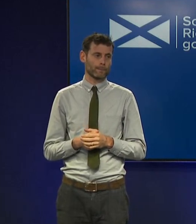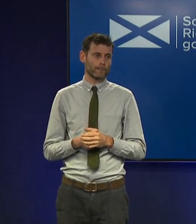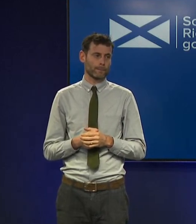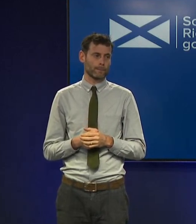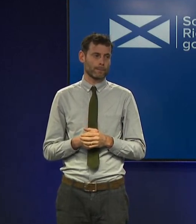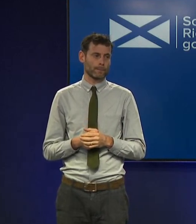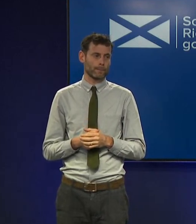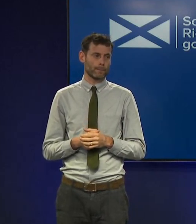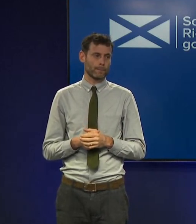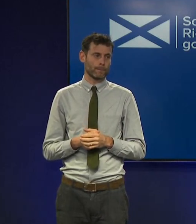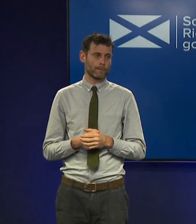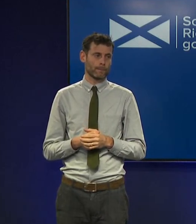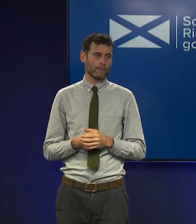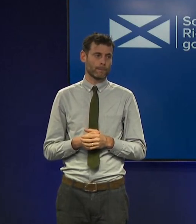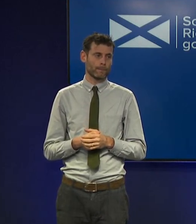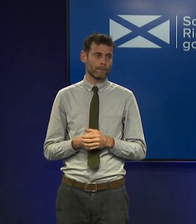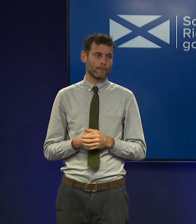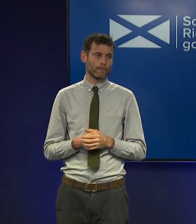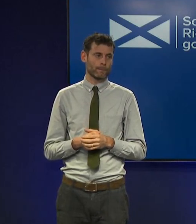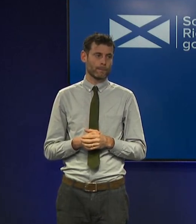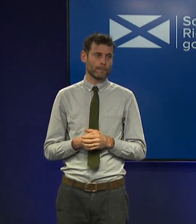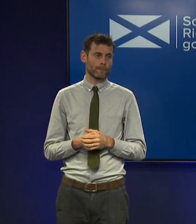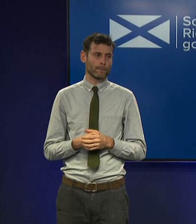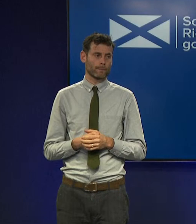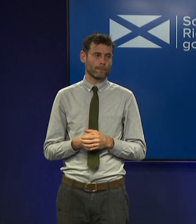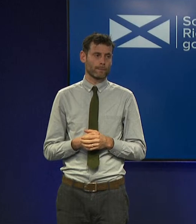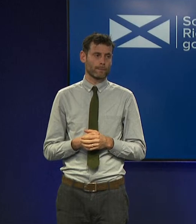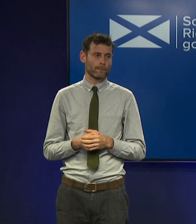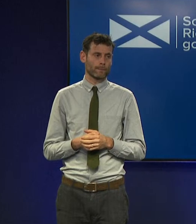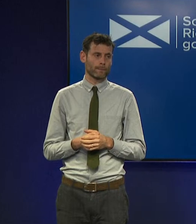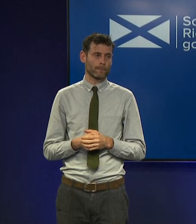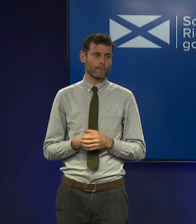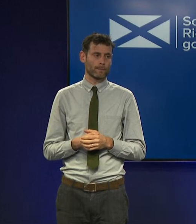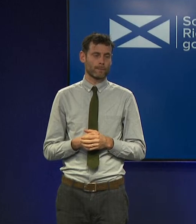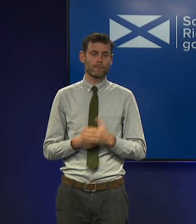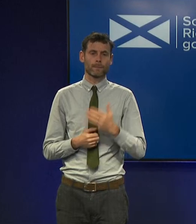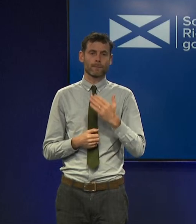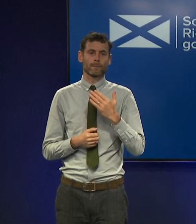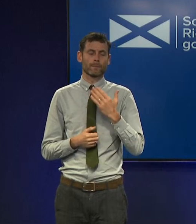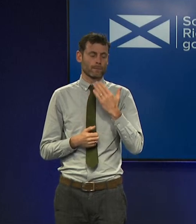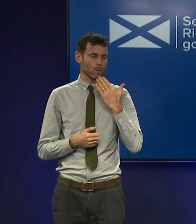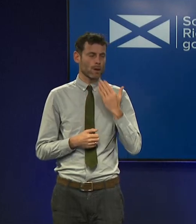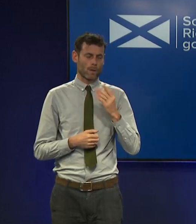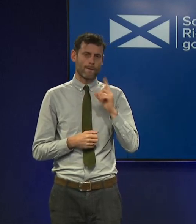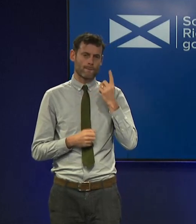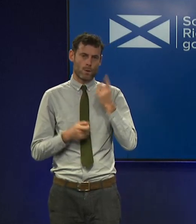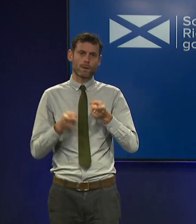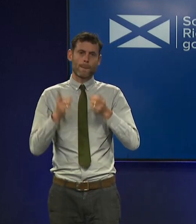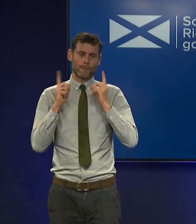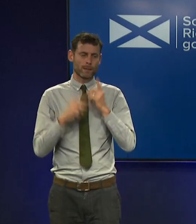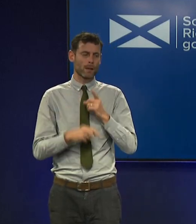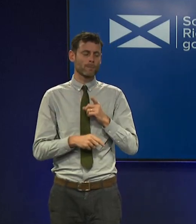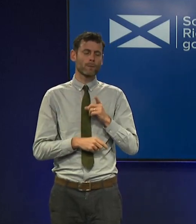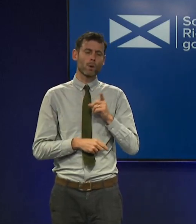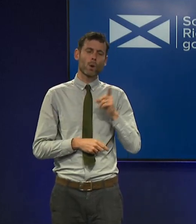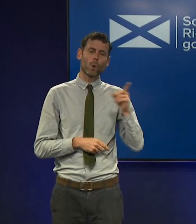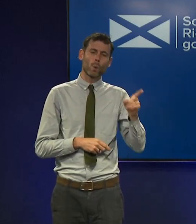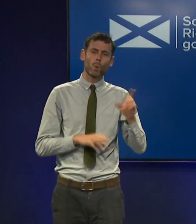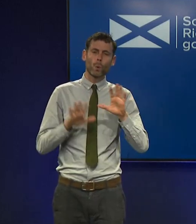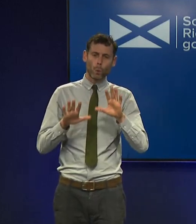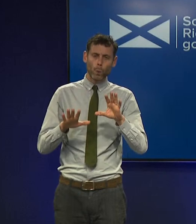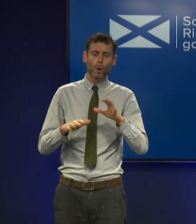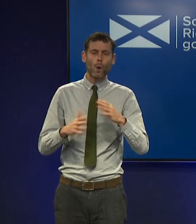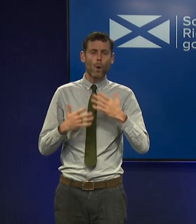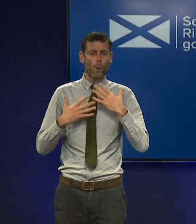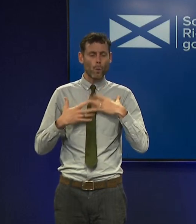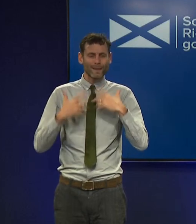Thanks, First Minister. Could I ask, you said that you want to avoid additional precautions, but